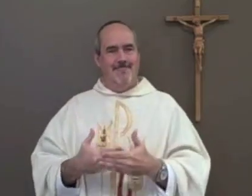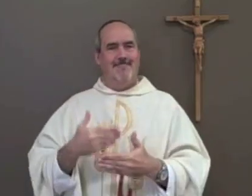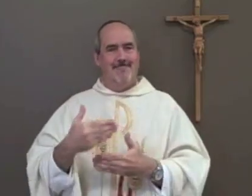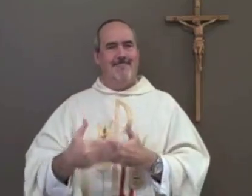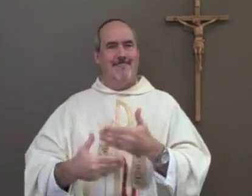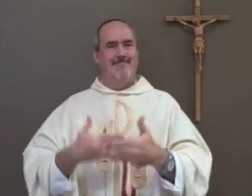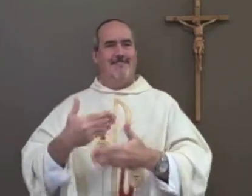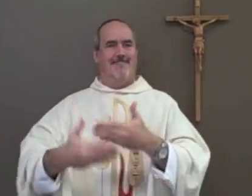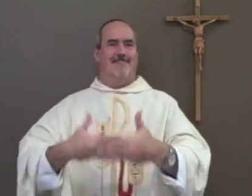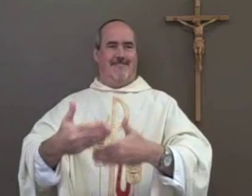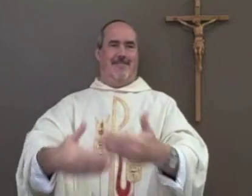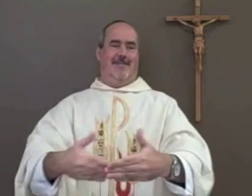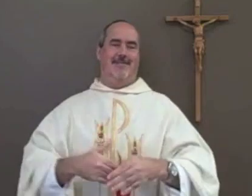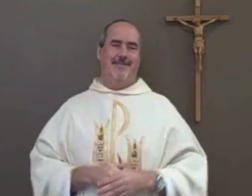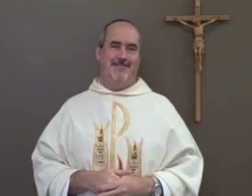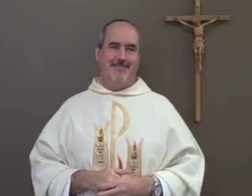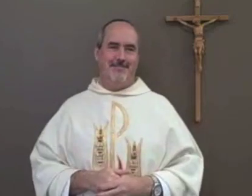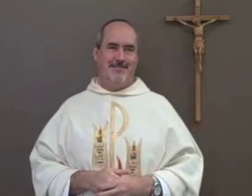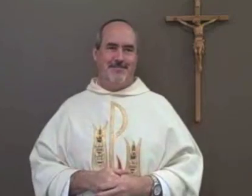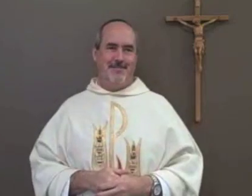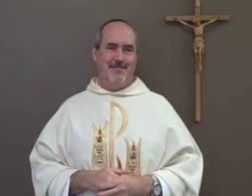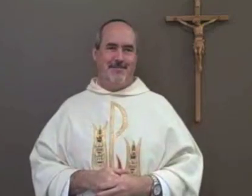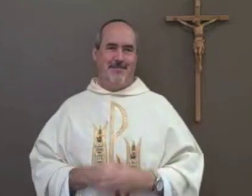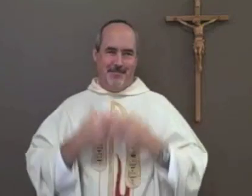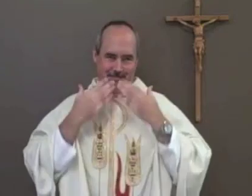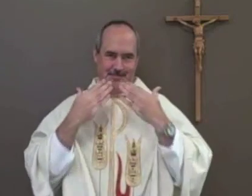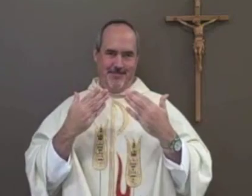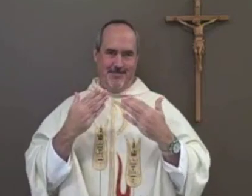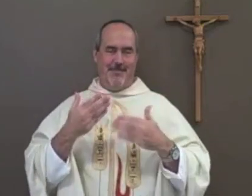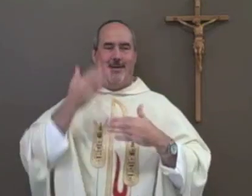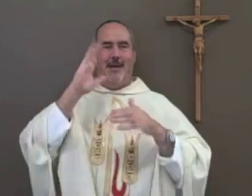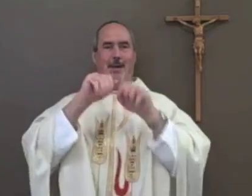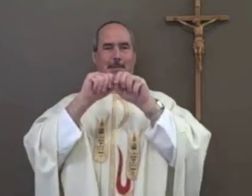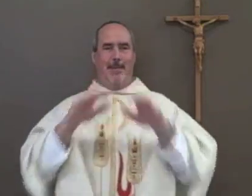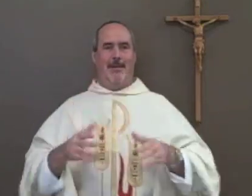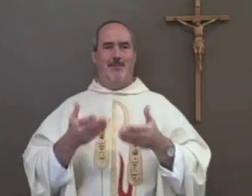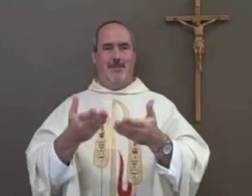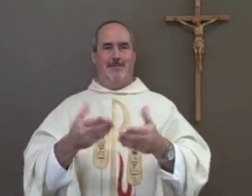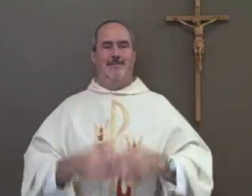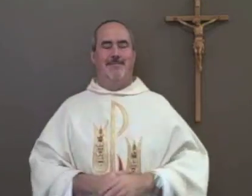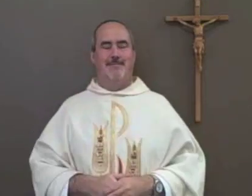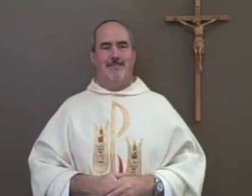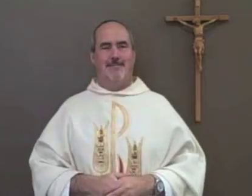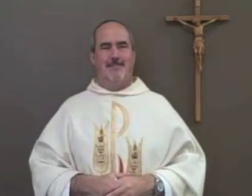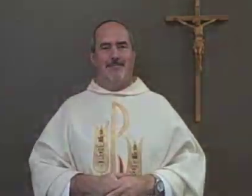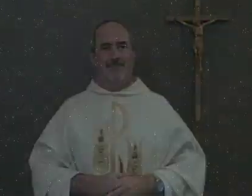helps us keep going until we get better and better and better. Thank you, and God bless you.